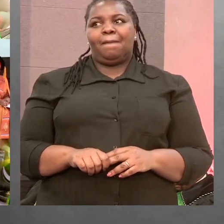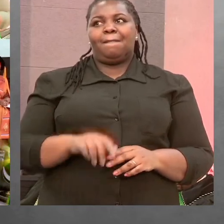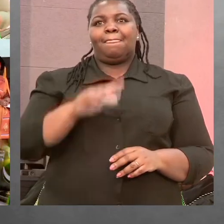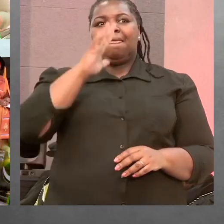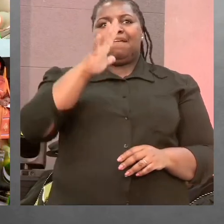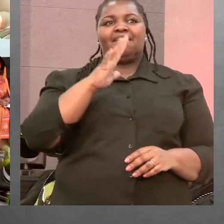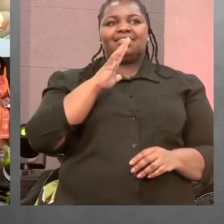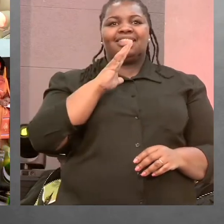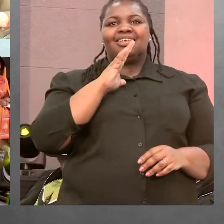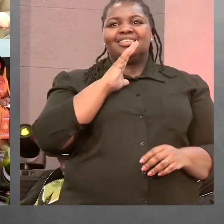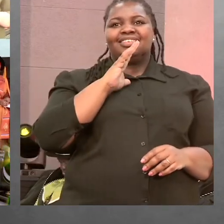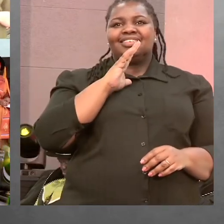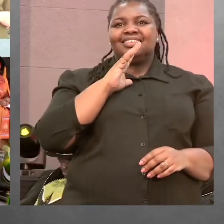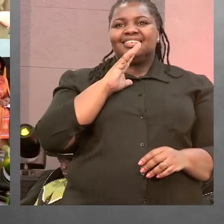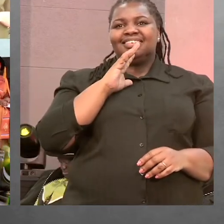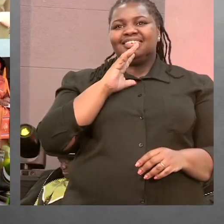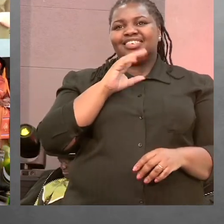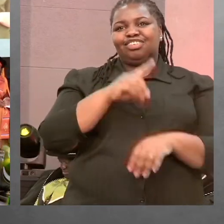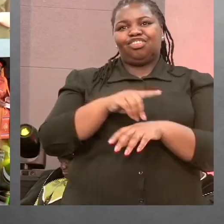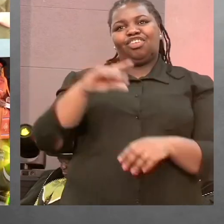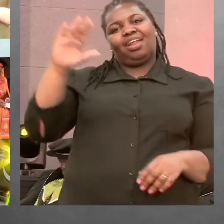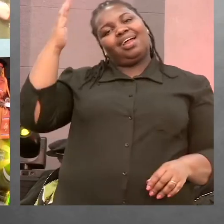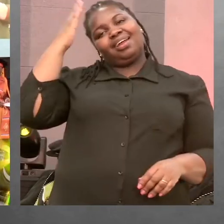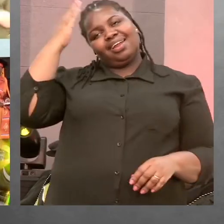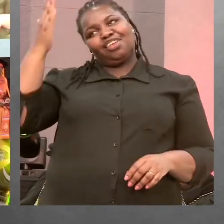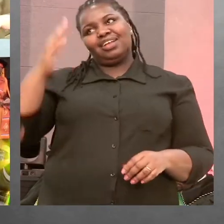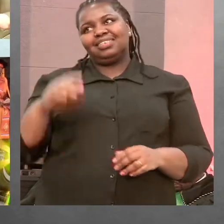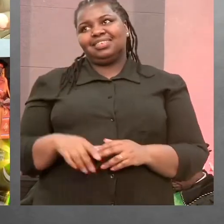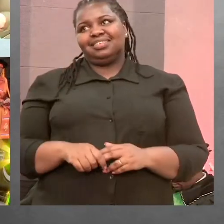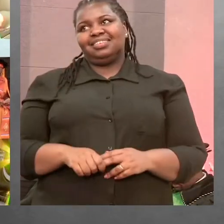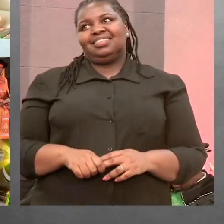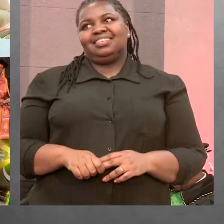5,000 doctoral graduates.